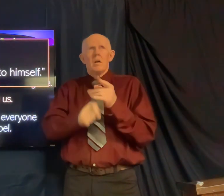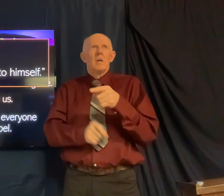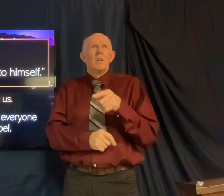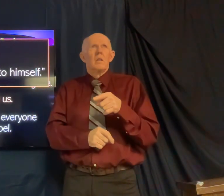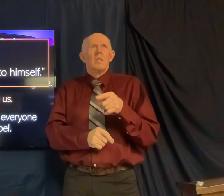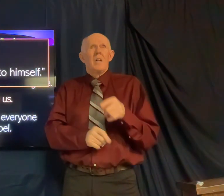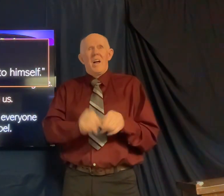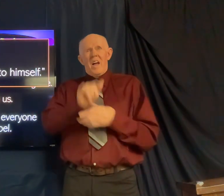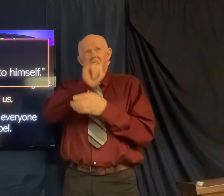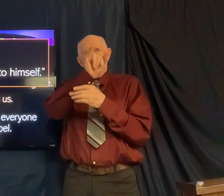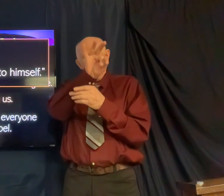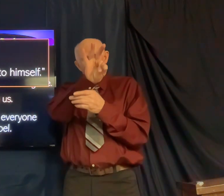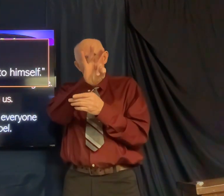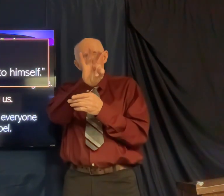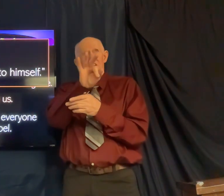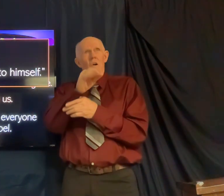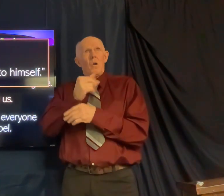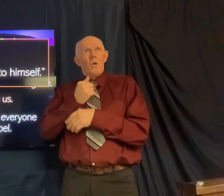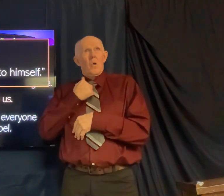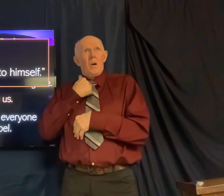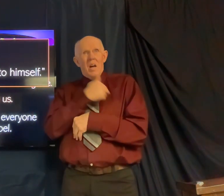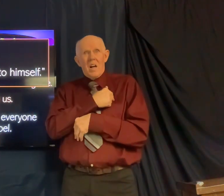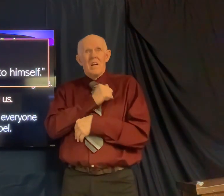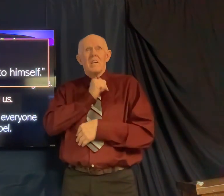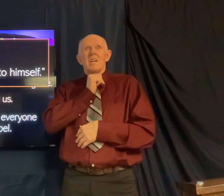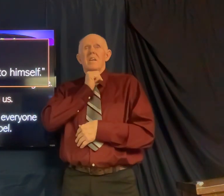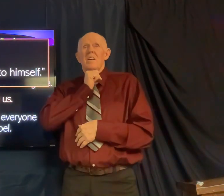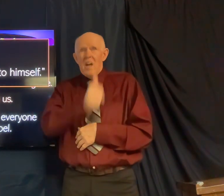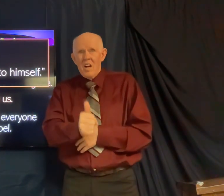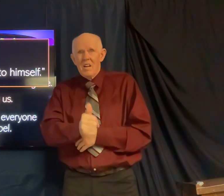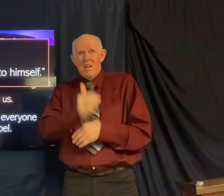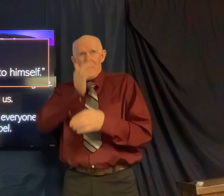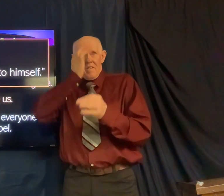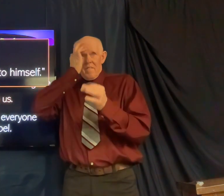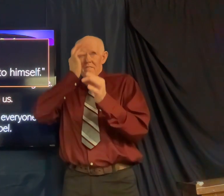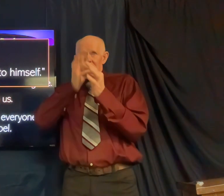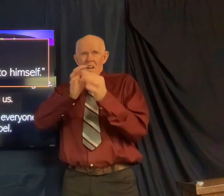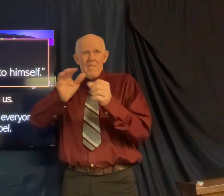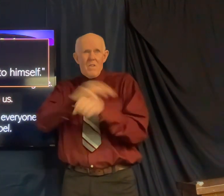Paul was writing, if we are not faithful,